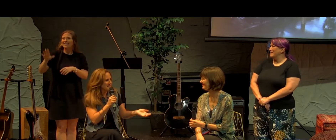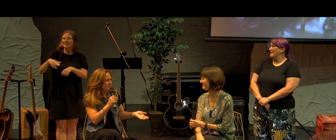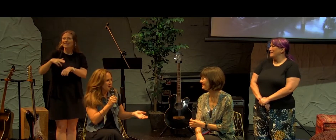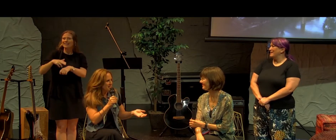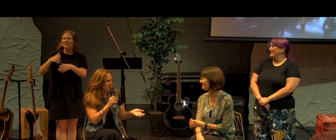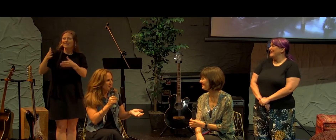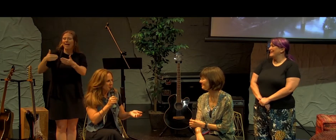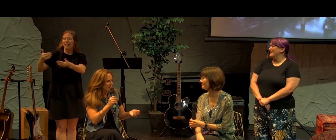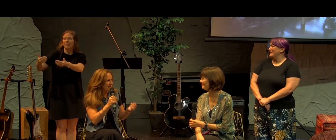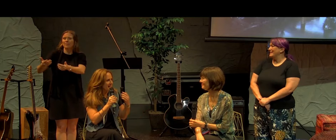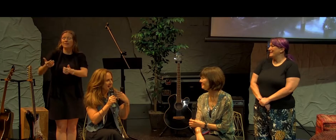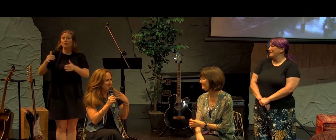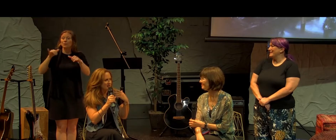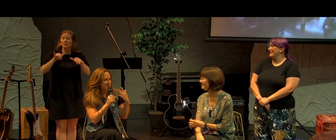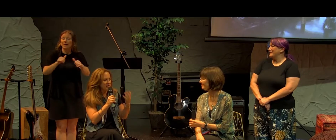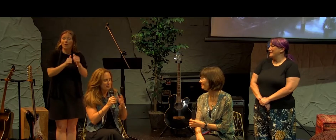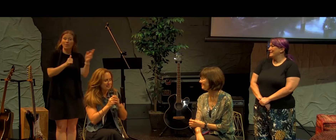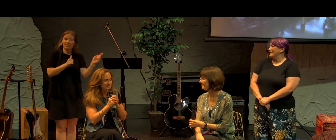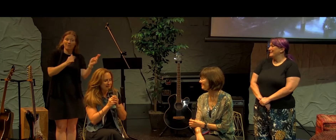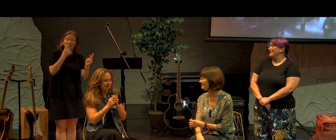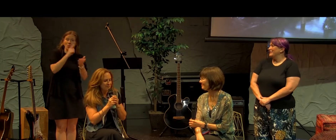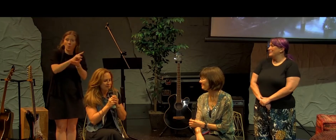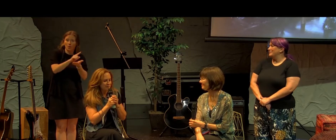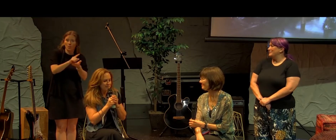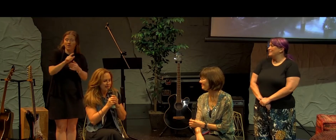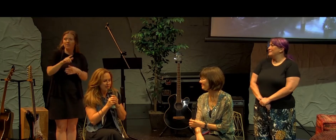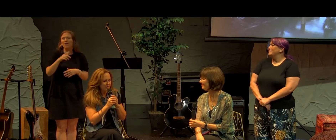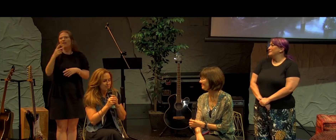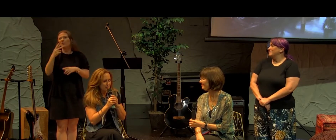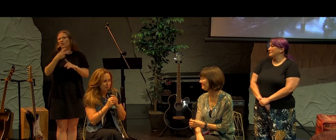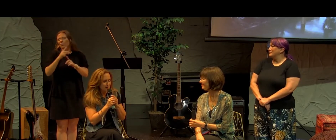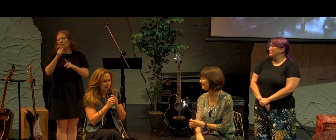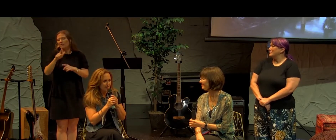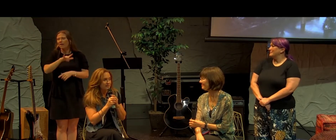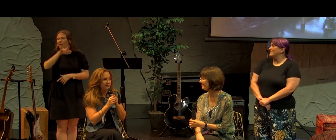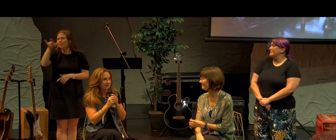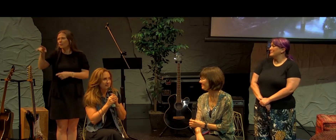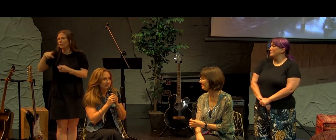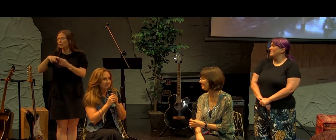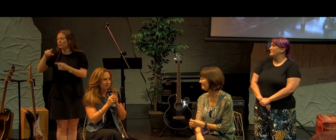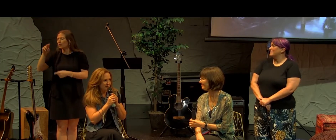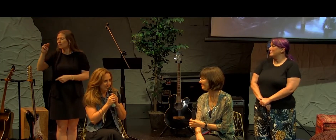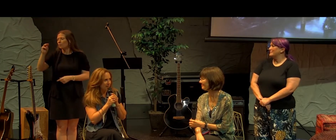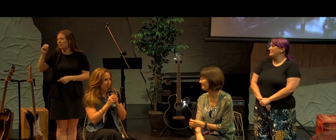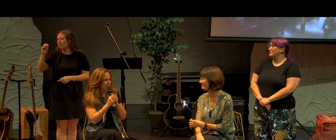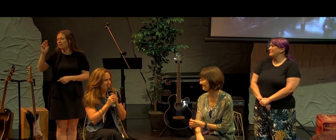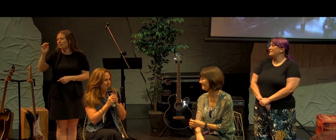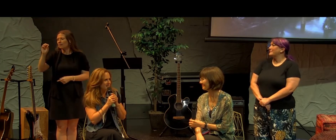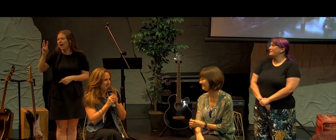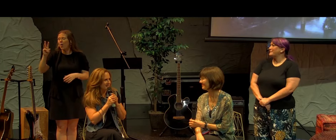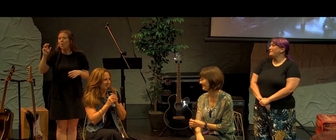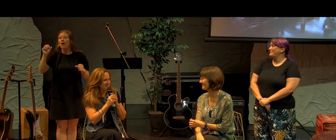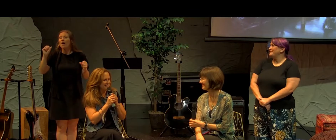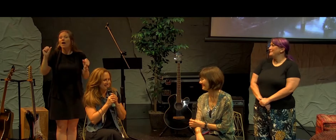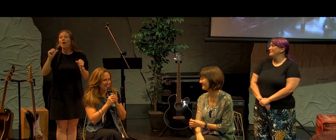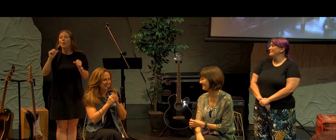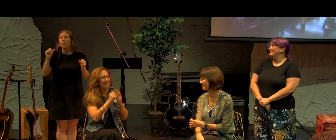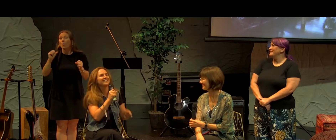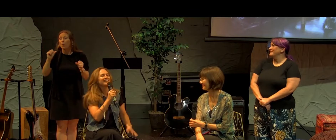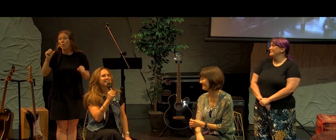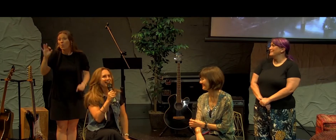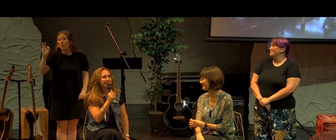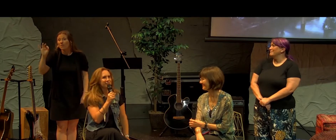to stay with them for a week. And so a couple months later, I flew to Moscow. It was February. It was very cold. It was definitely